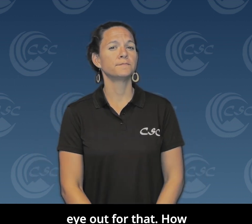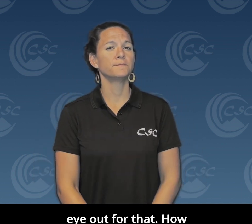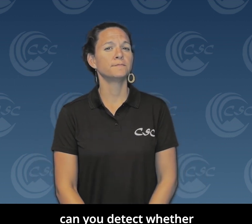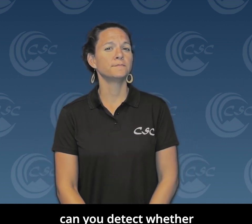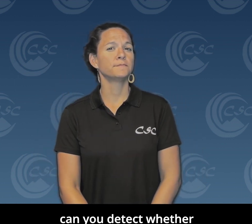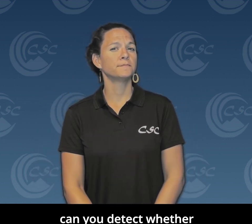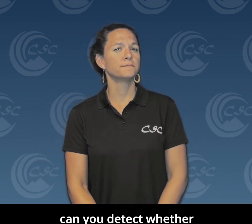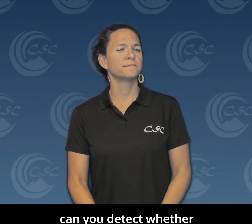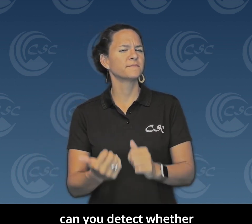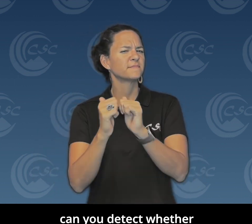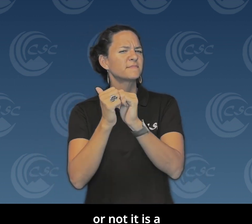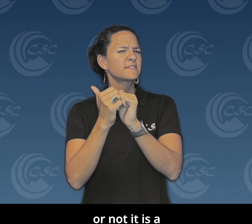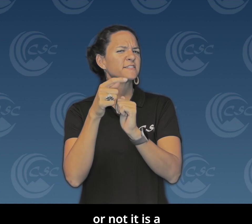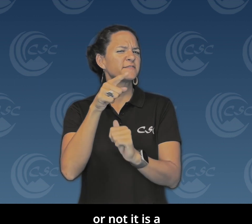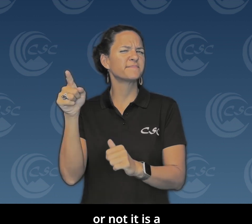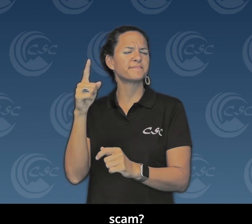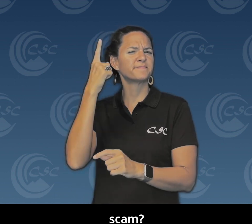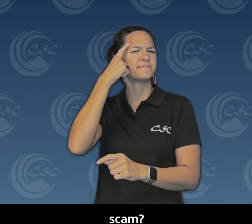How can you detect whether or not it is a scam?